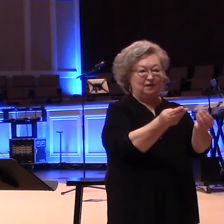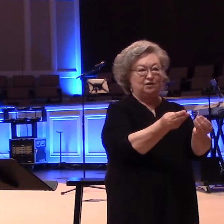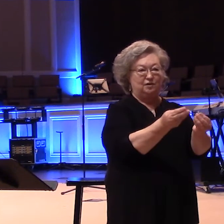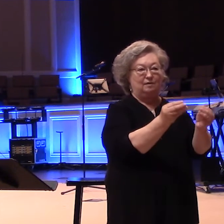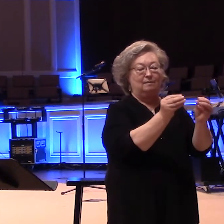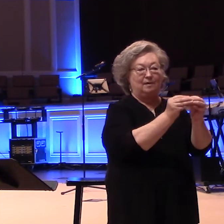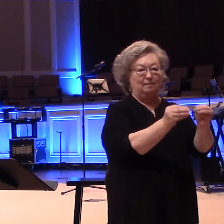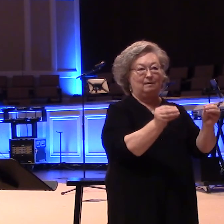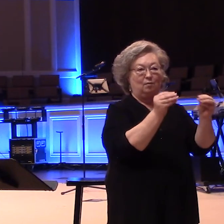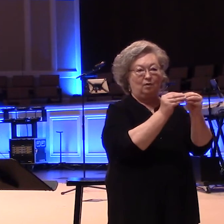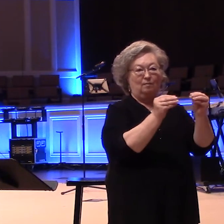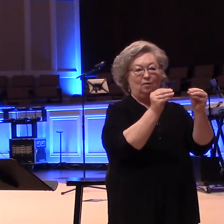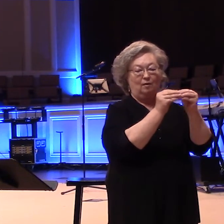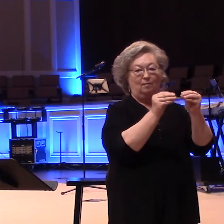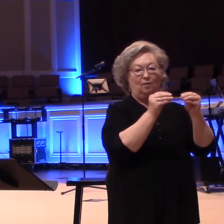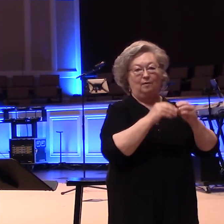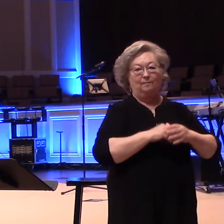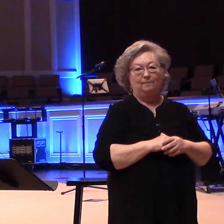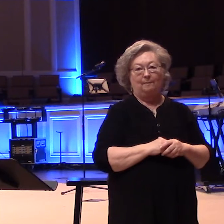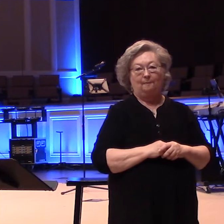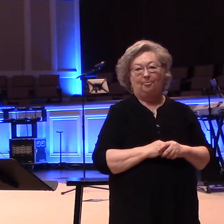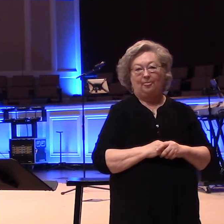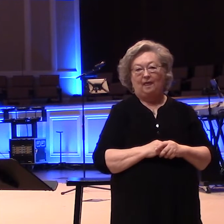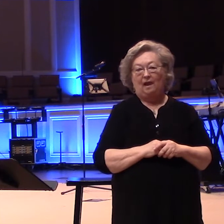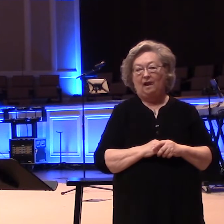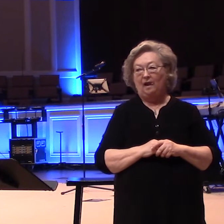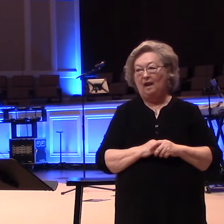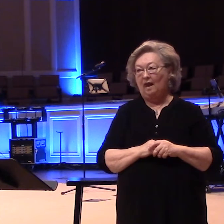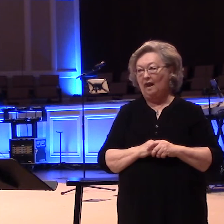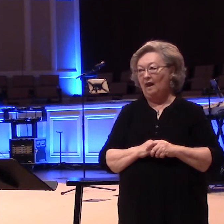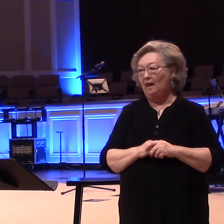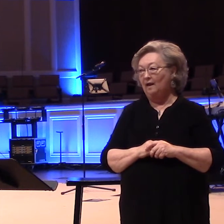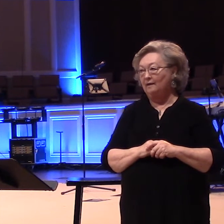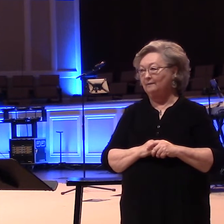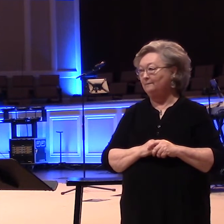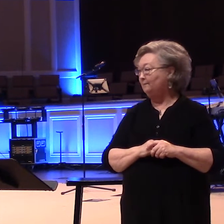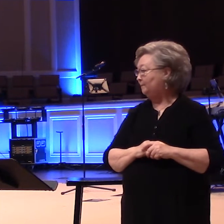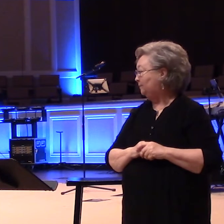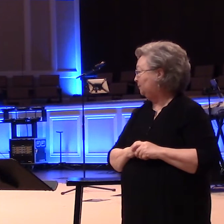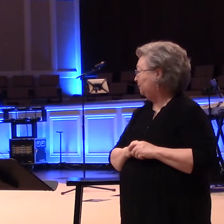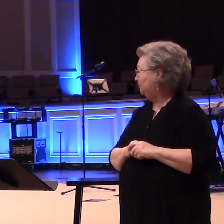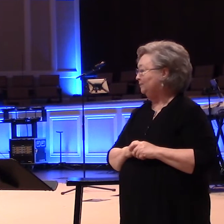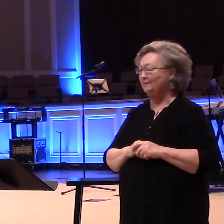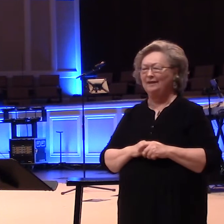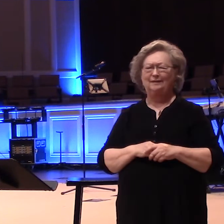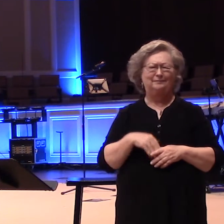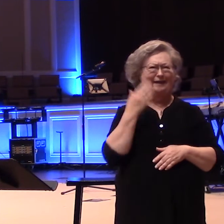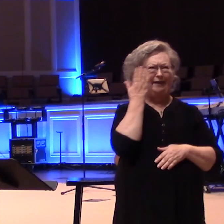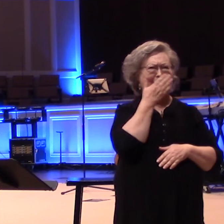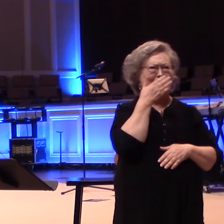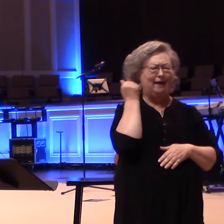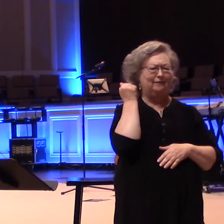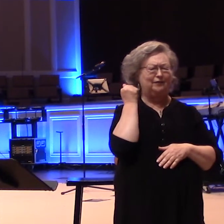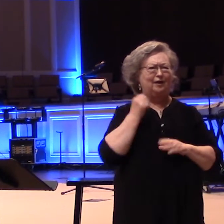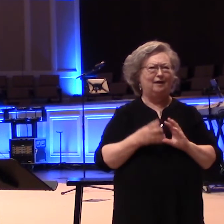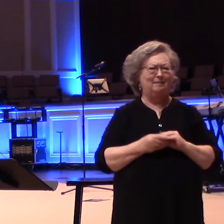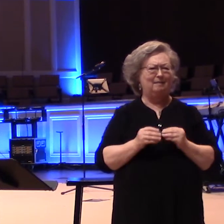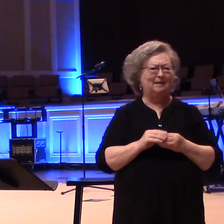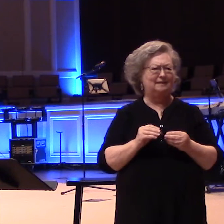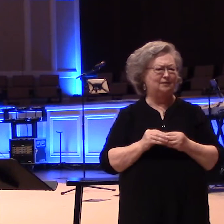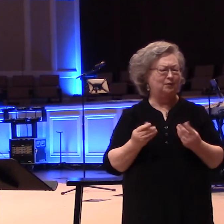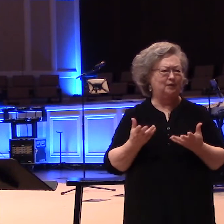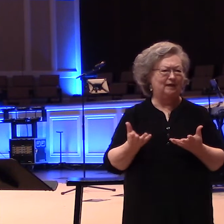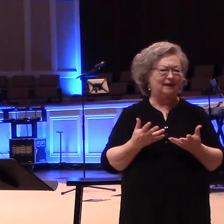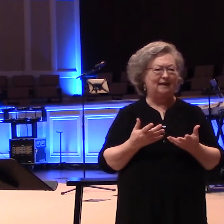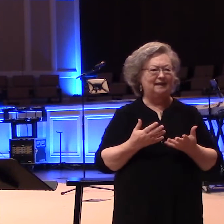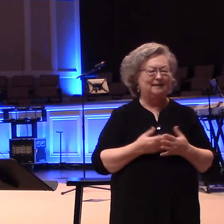home. Oh, I didn't do right. I forgot box four. Doggone it. I got close, Sharon, but just couldn't quite